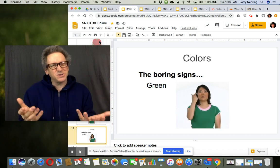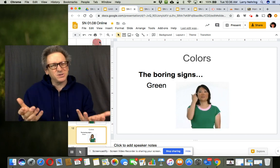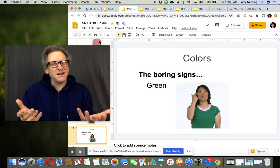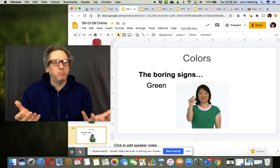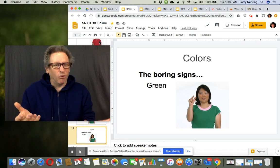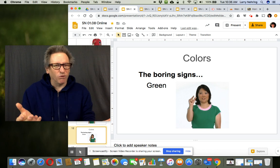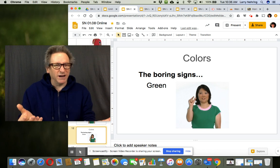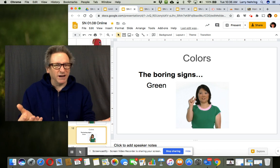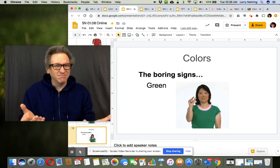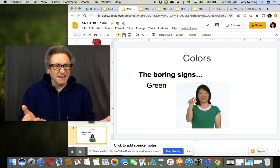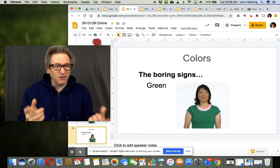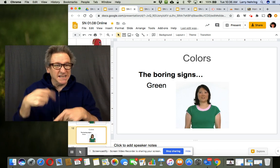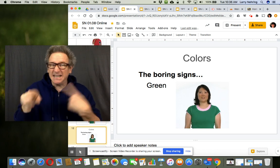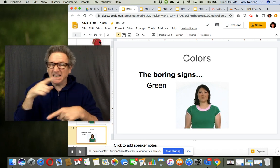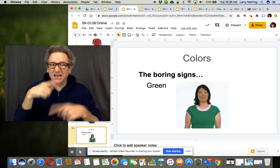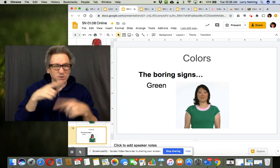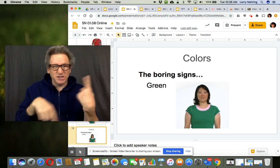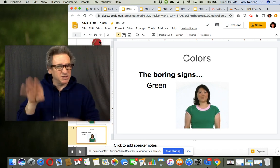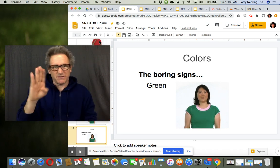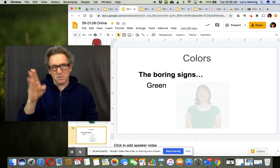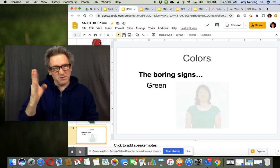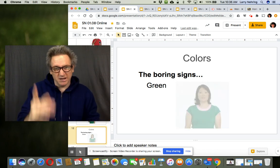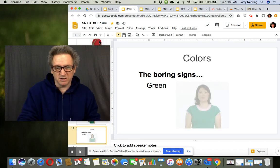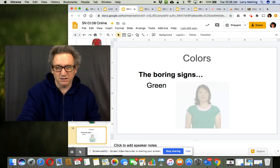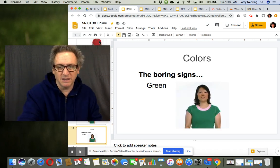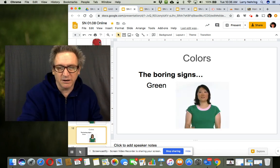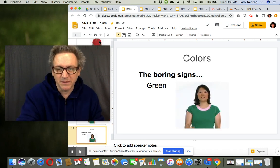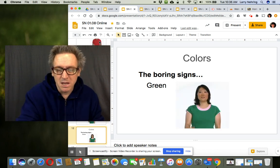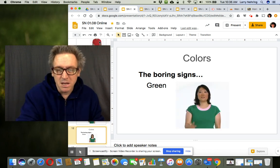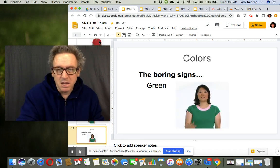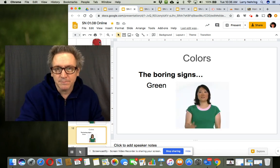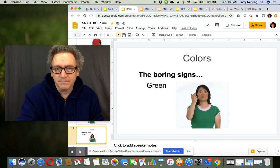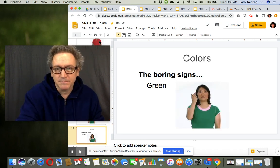So those are kind of boring. They're easily confused. You just have to remember the initial letter.